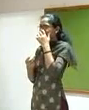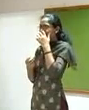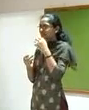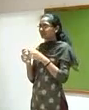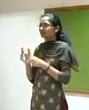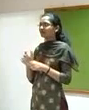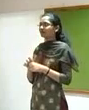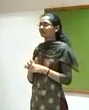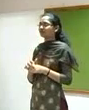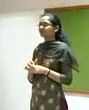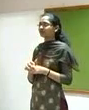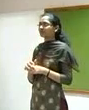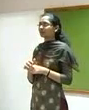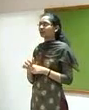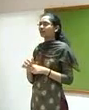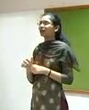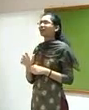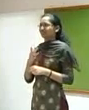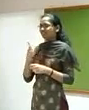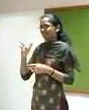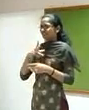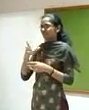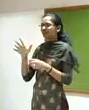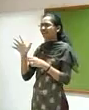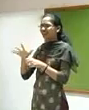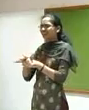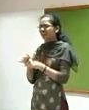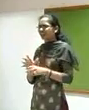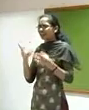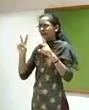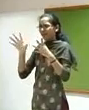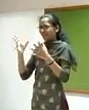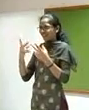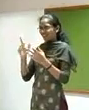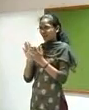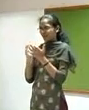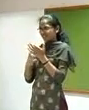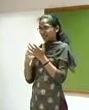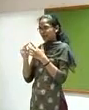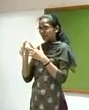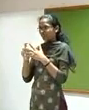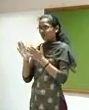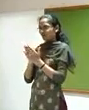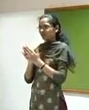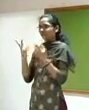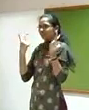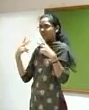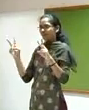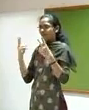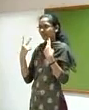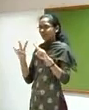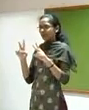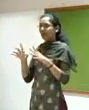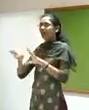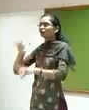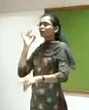us an opportunity to do so. Okay. Anybody else has a comment? Yeah. Yes. Hi friend, how